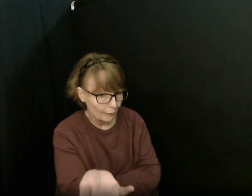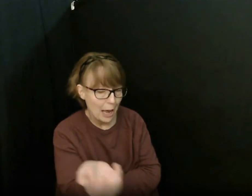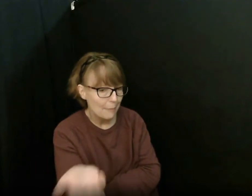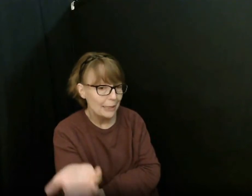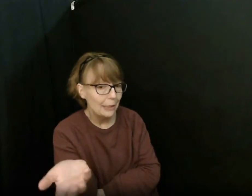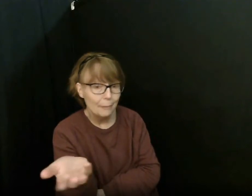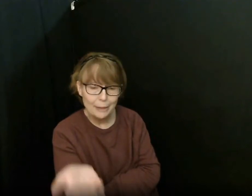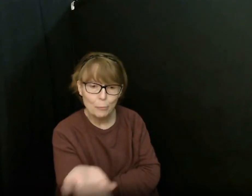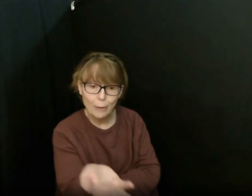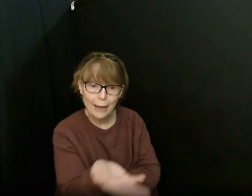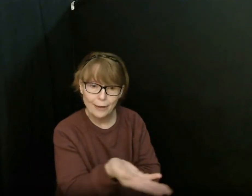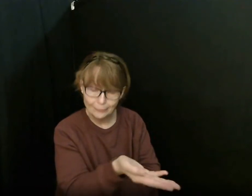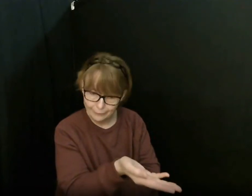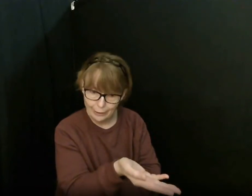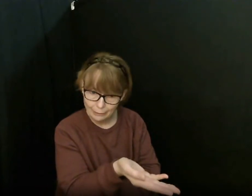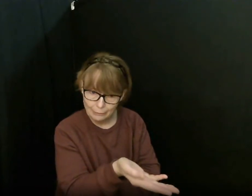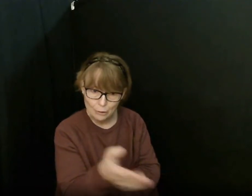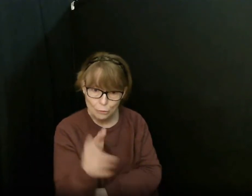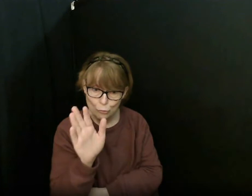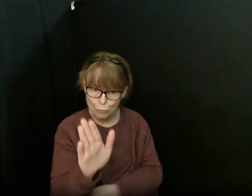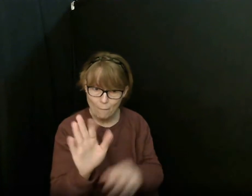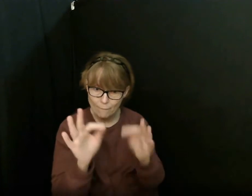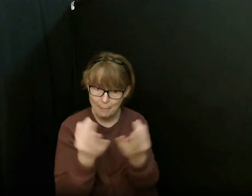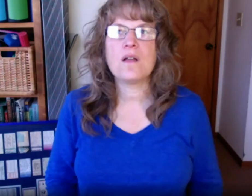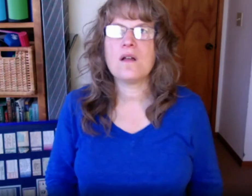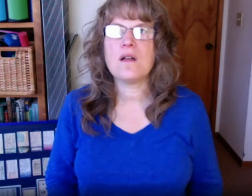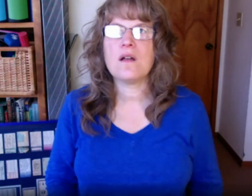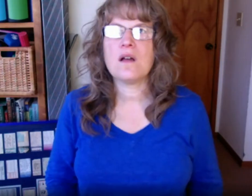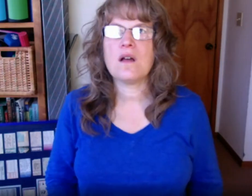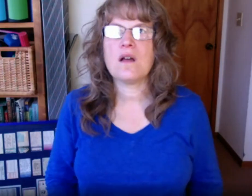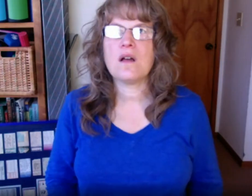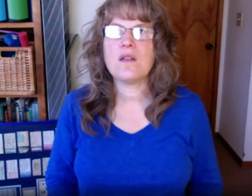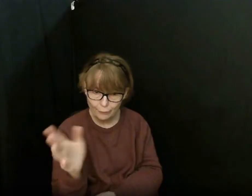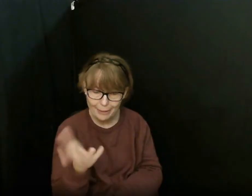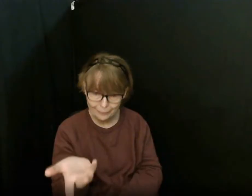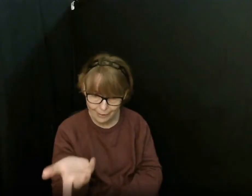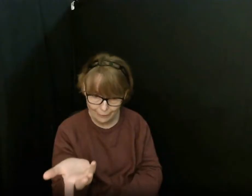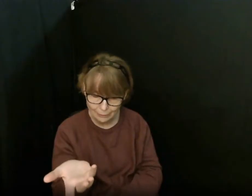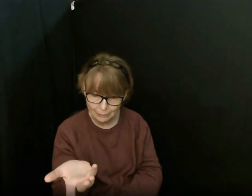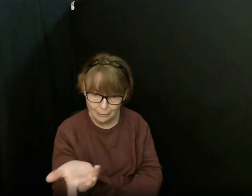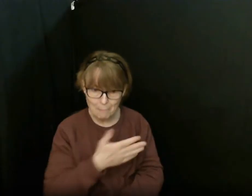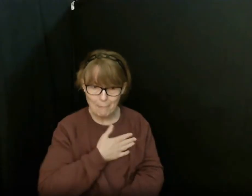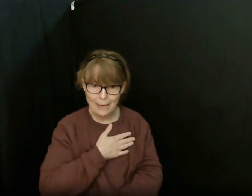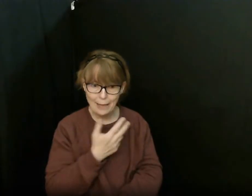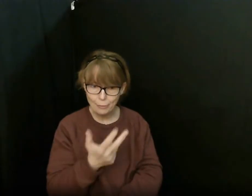how many people were at Thanksgiving? Well, right, your family had 7, mine had